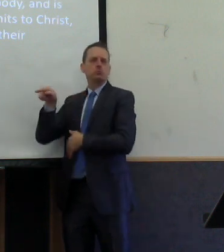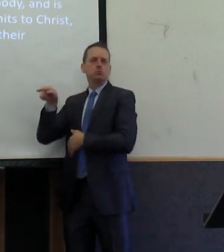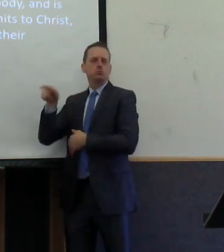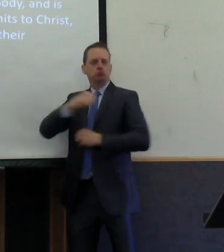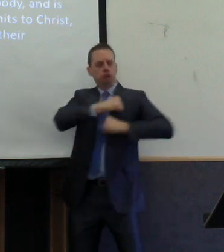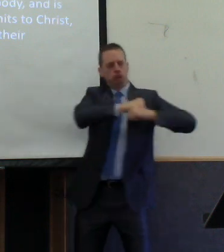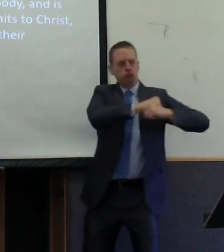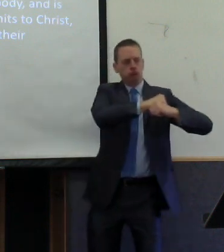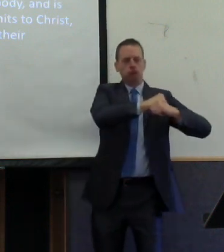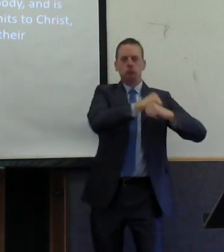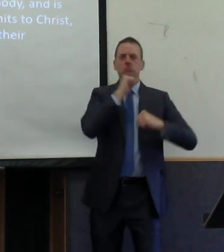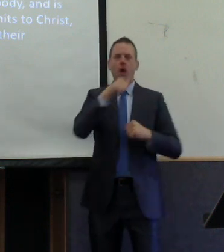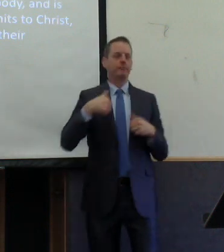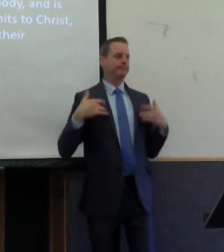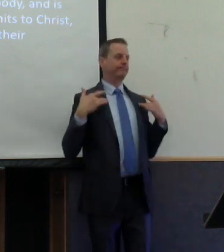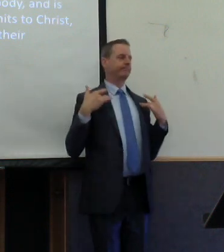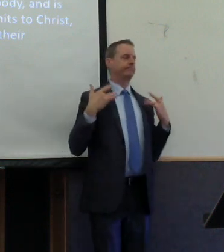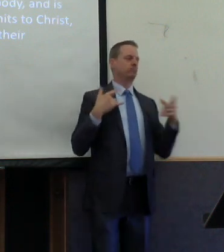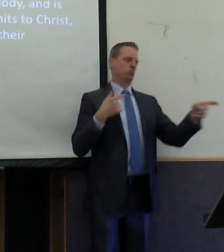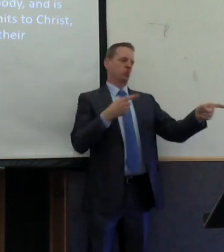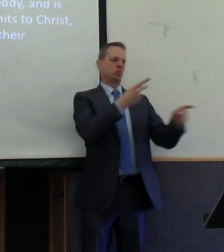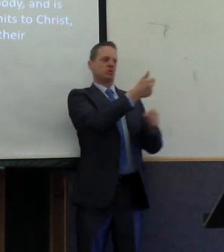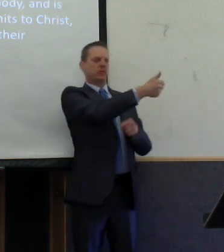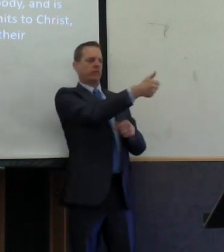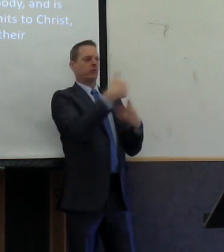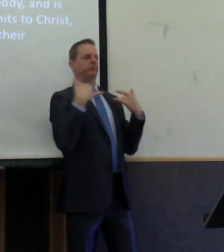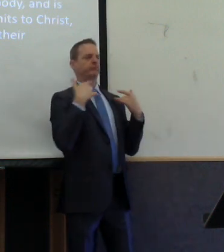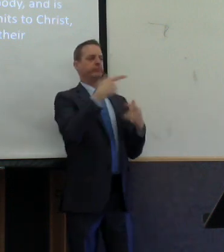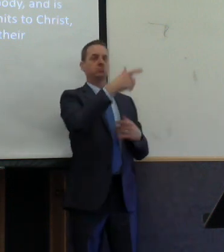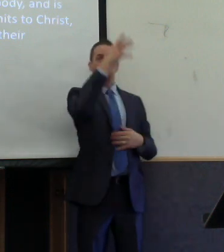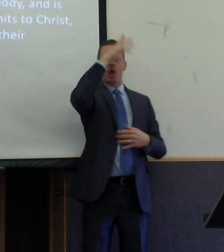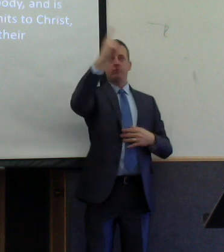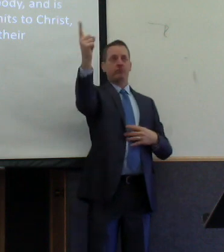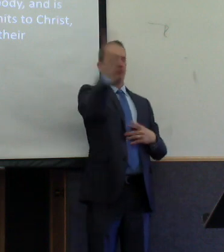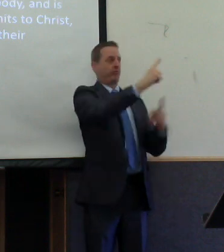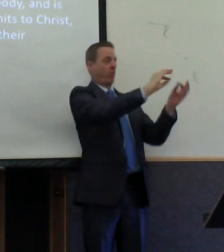The one that has the most responsibility of protecting the husband.